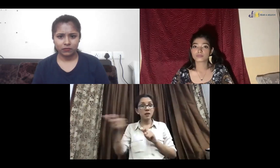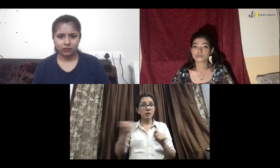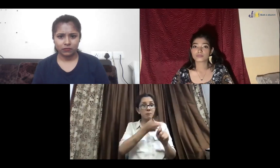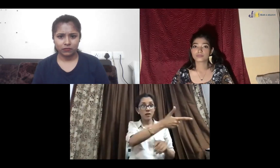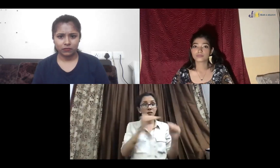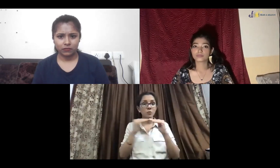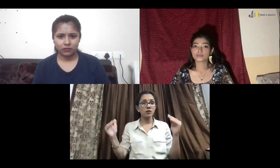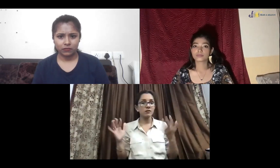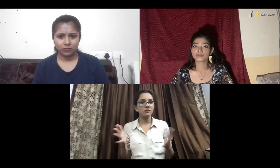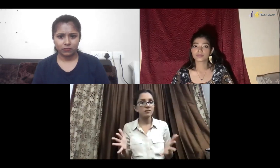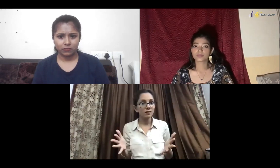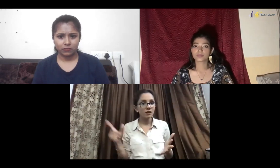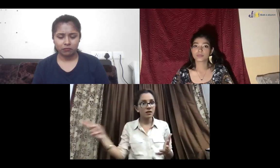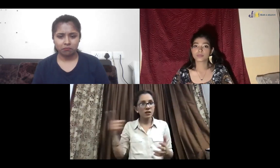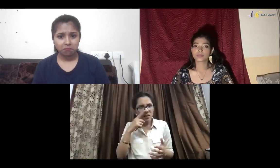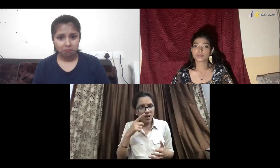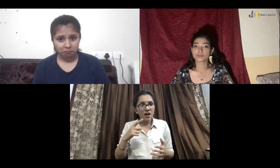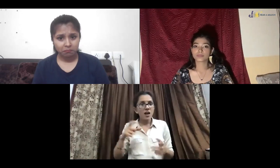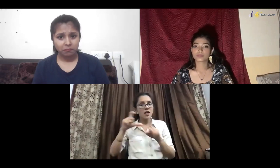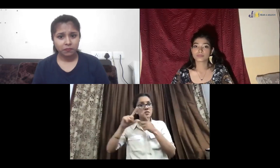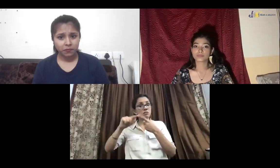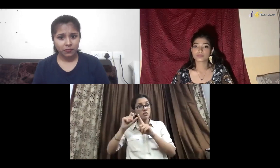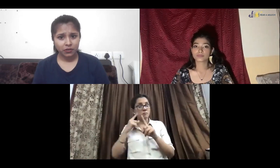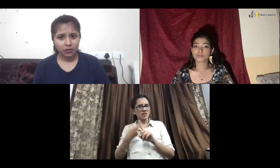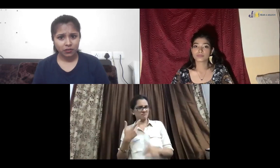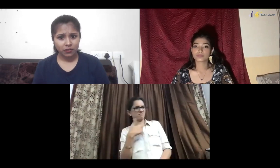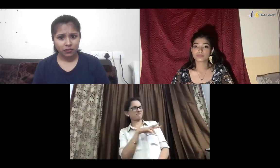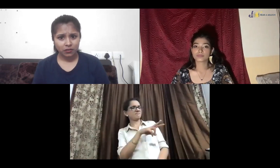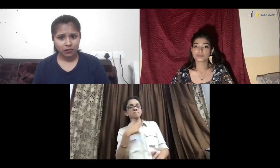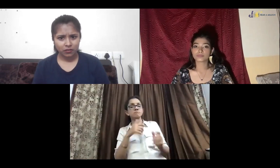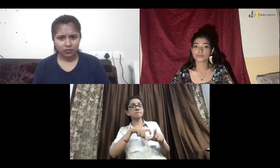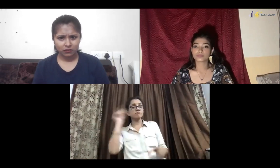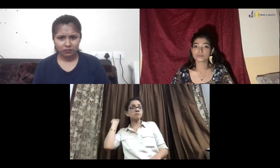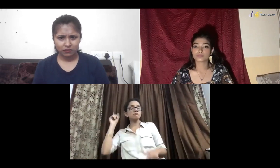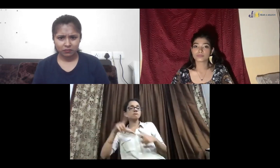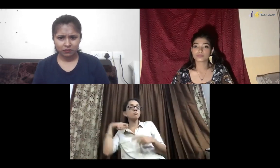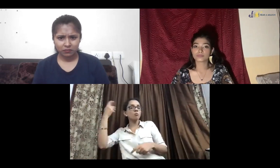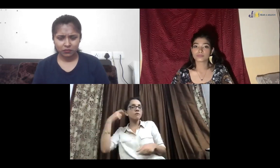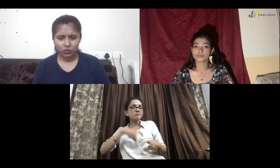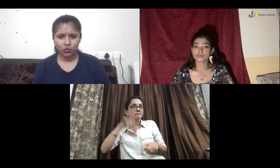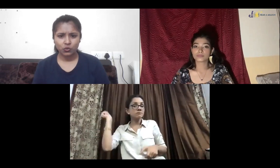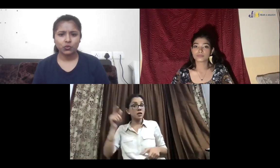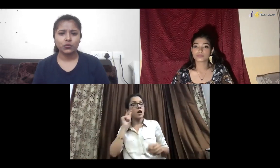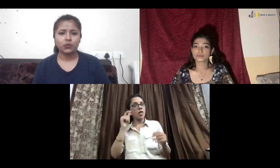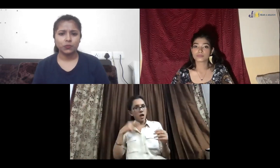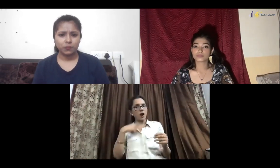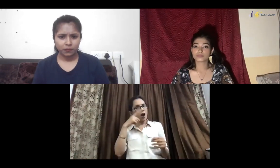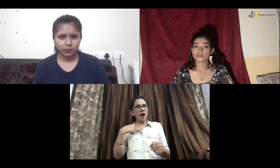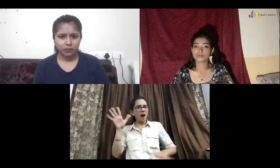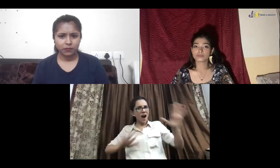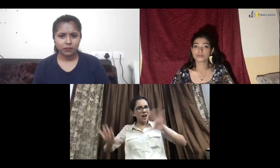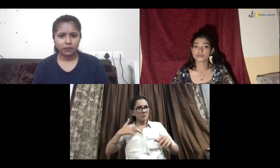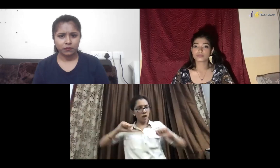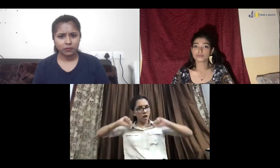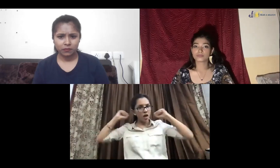and also the actress, but they both weren't paid equally. And Deepika was shocked and she quitted that